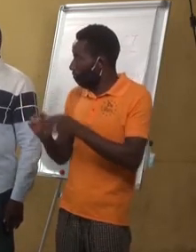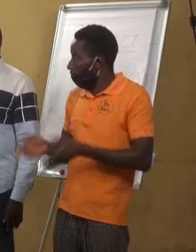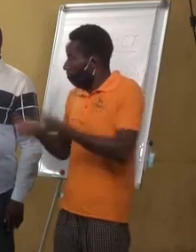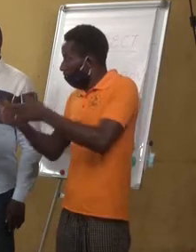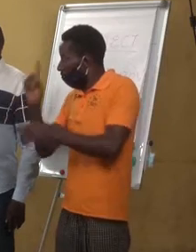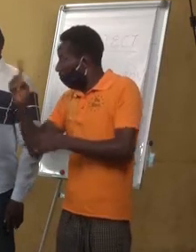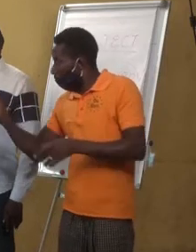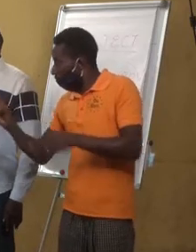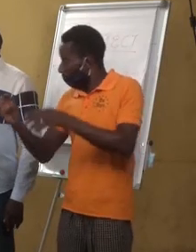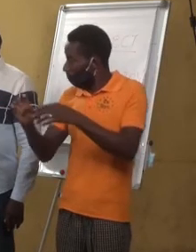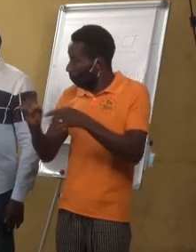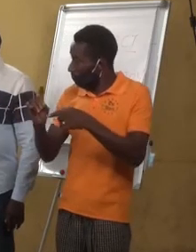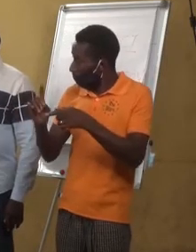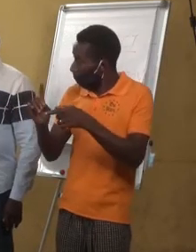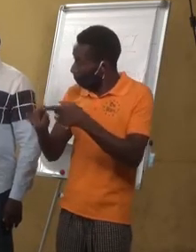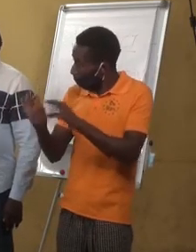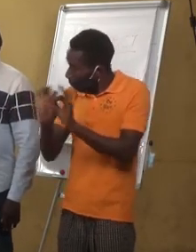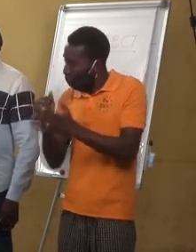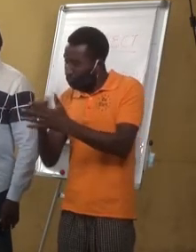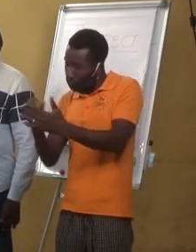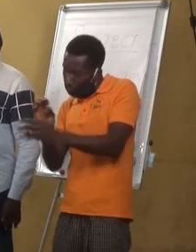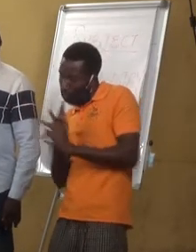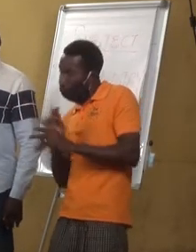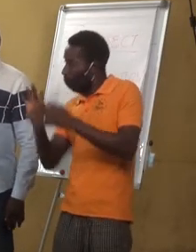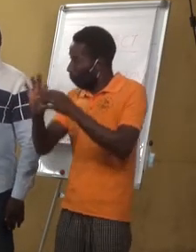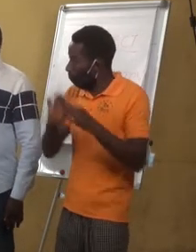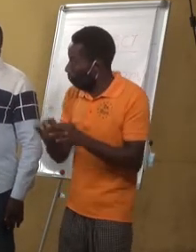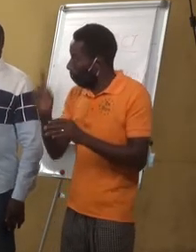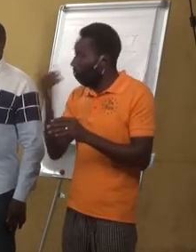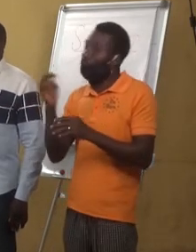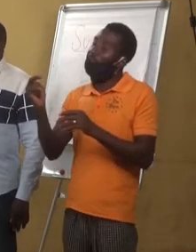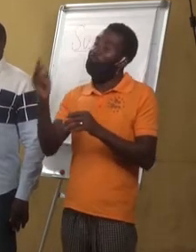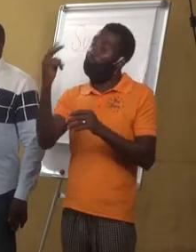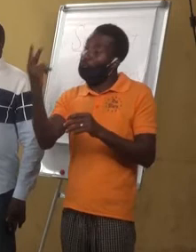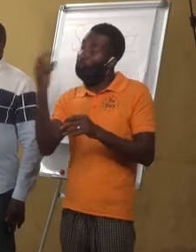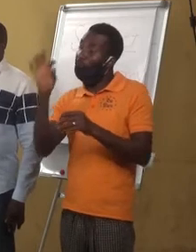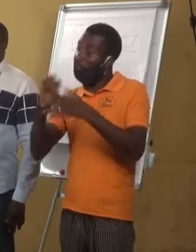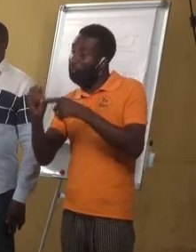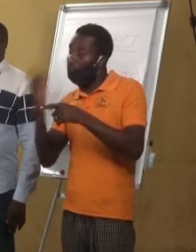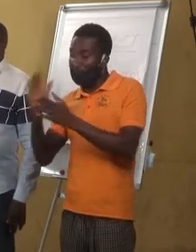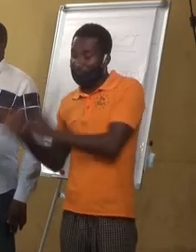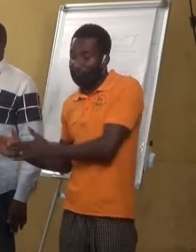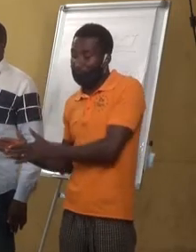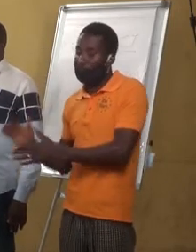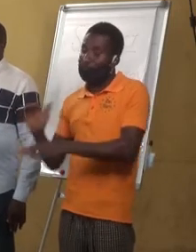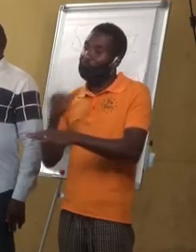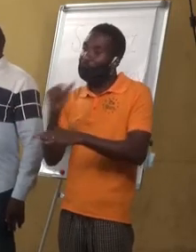electron with it to form its own bond. Then two of the electrons will be left